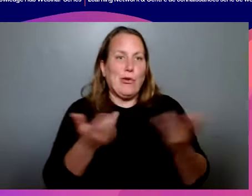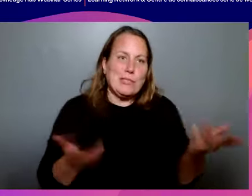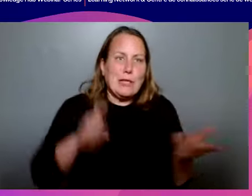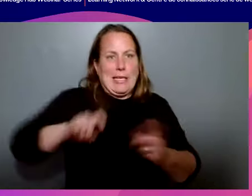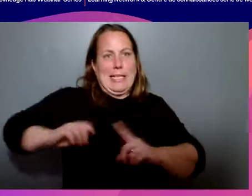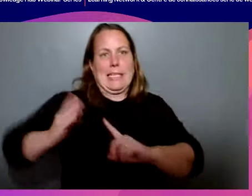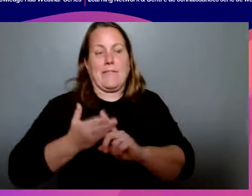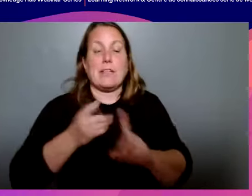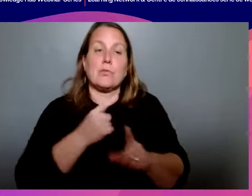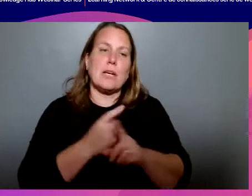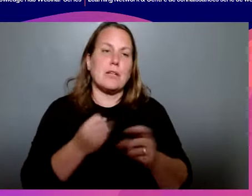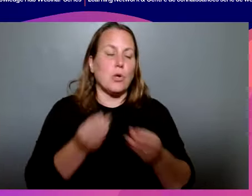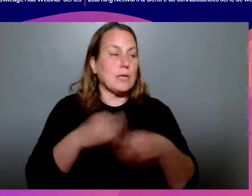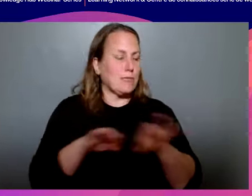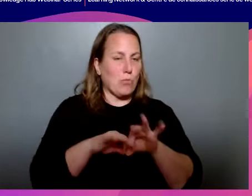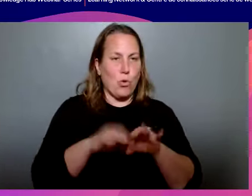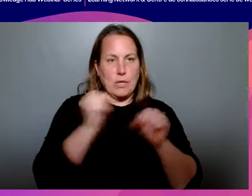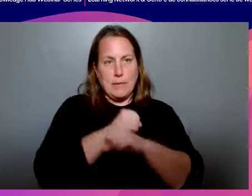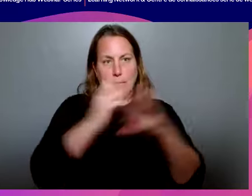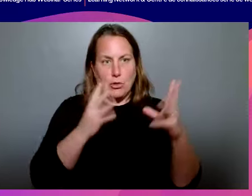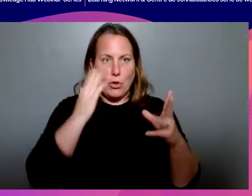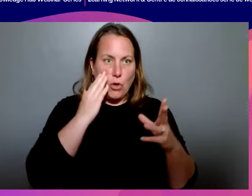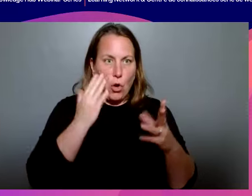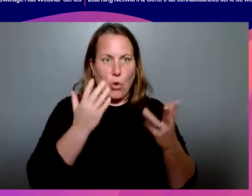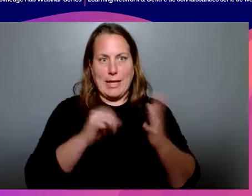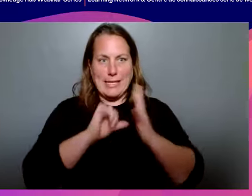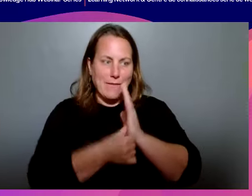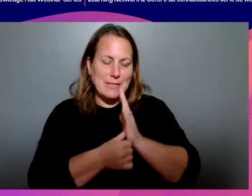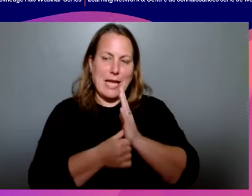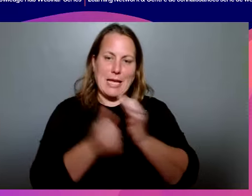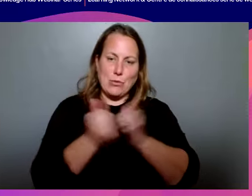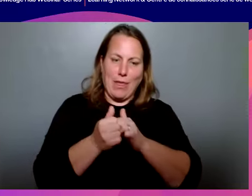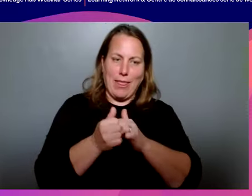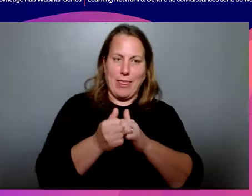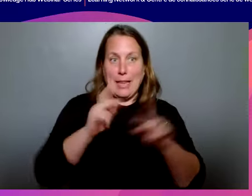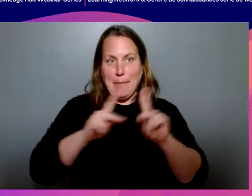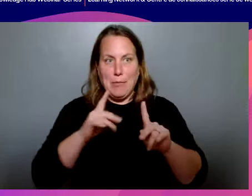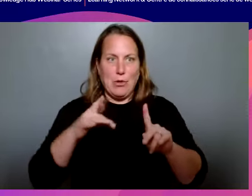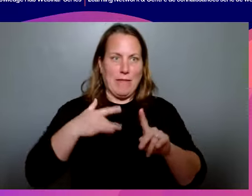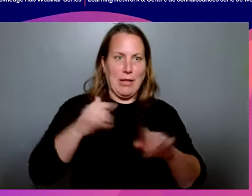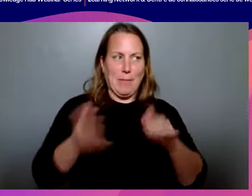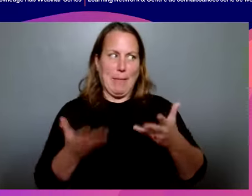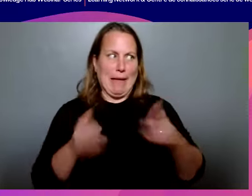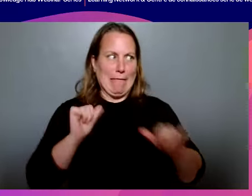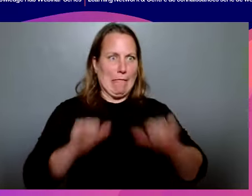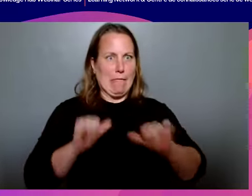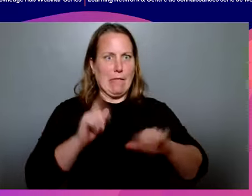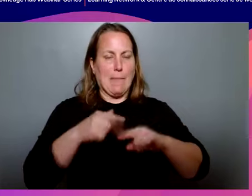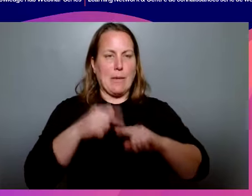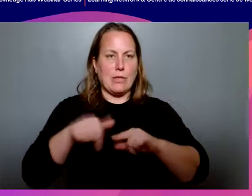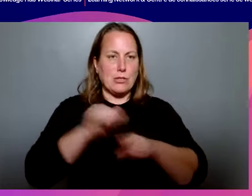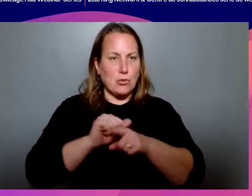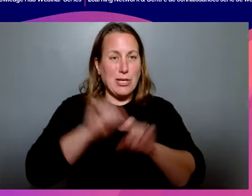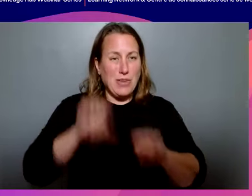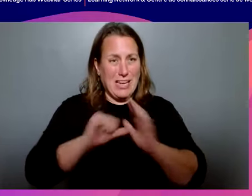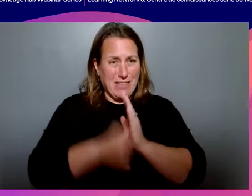how many people there are in Canada who identify this way, bringing up some information you learned today about what